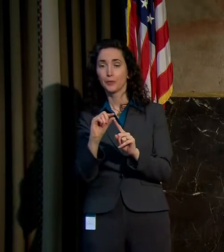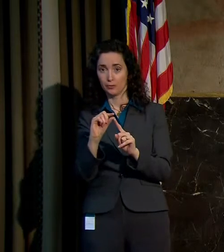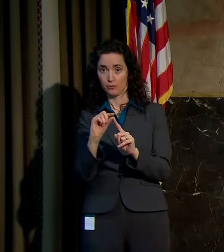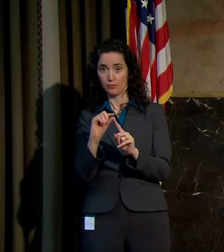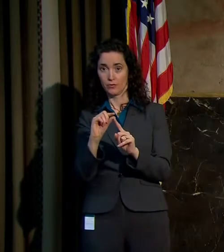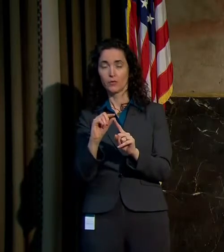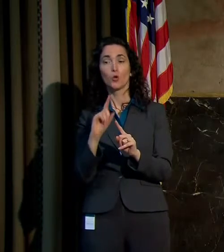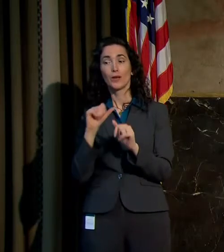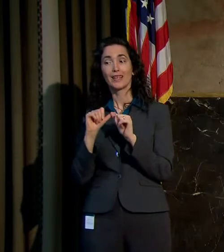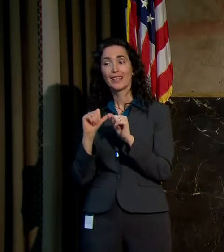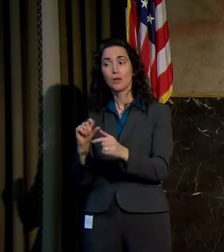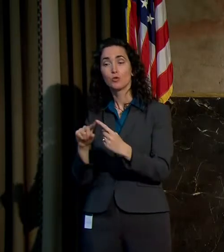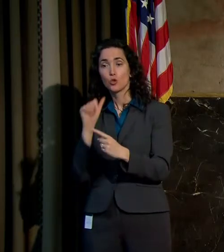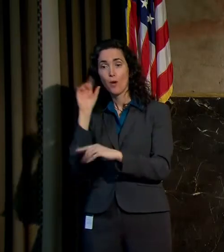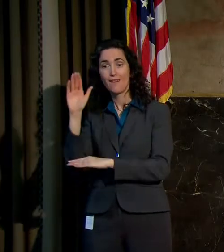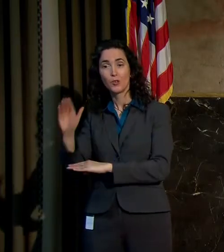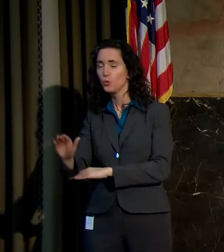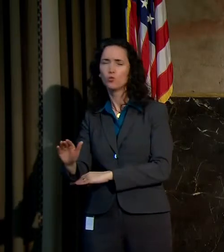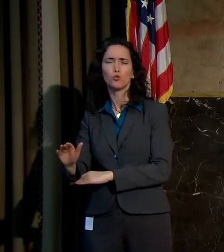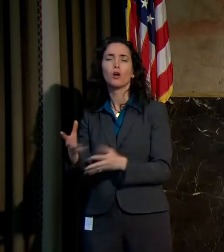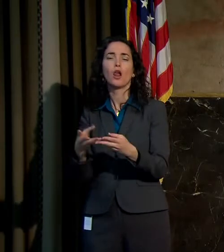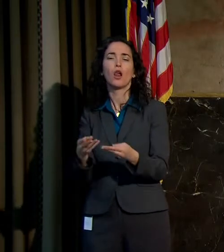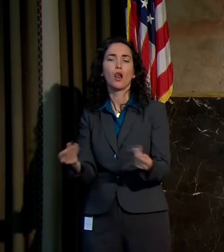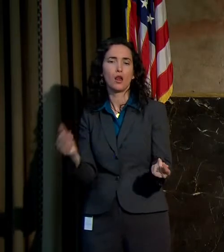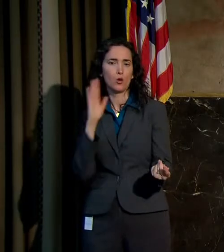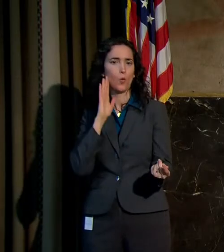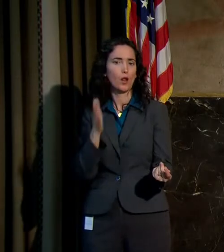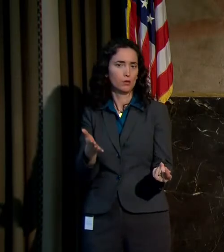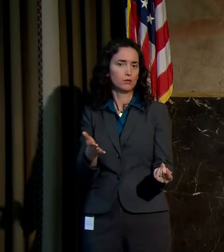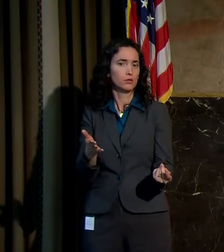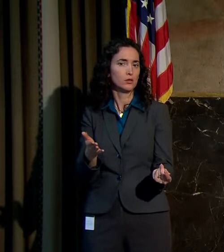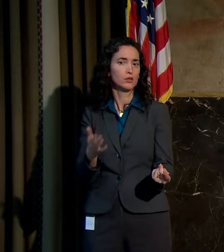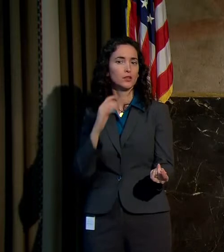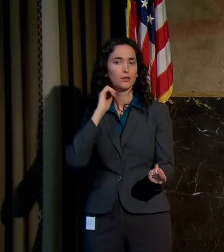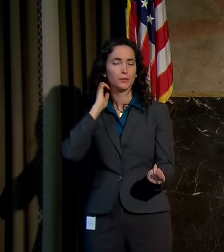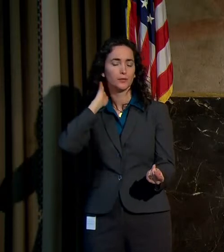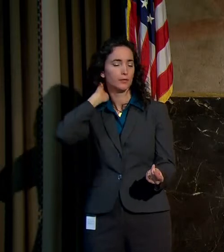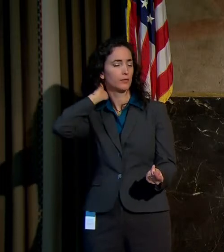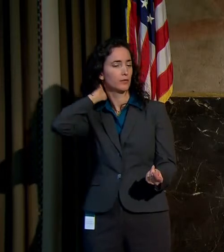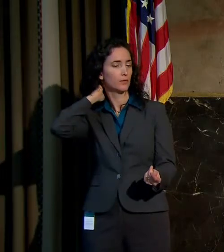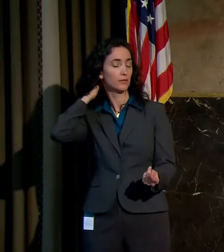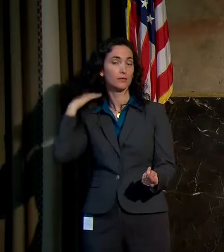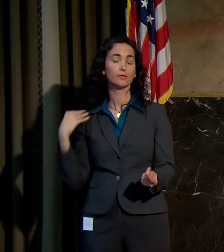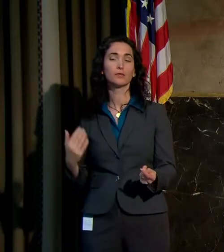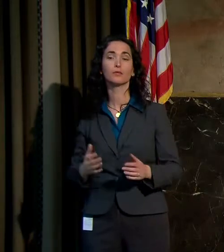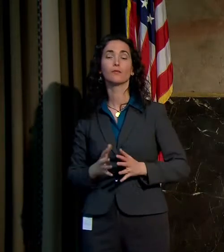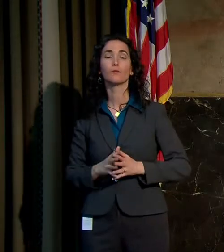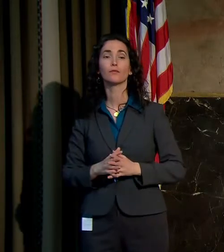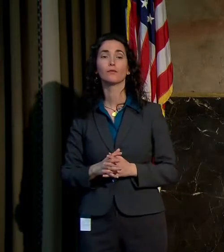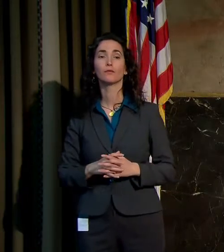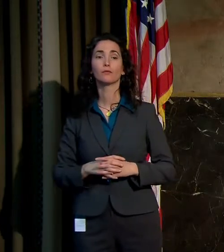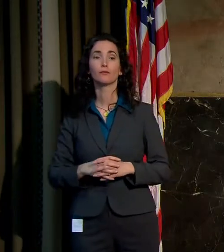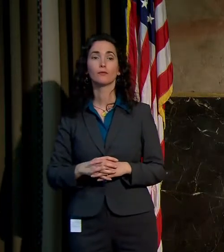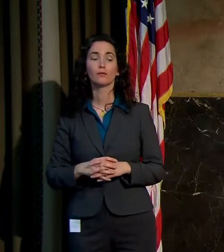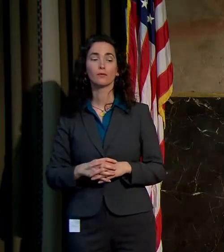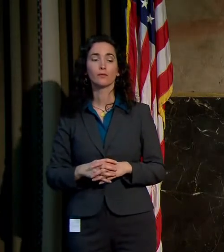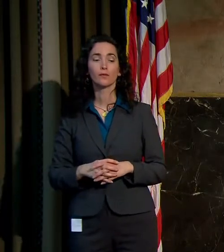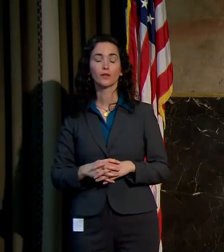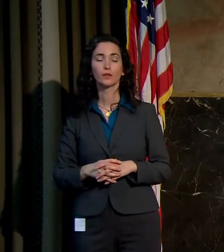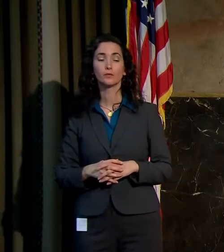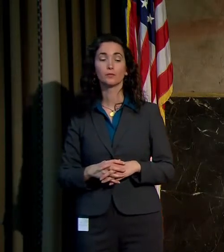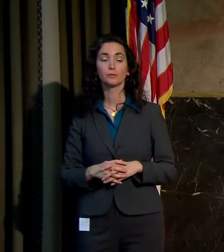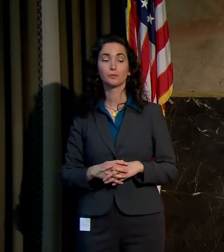anywhere. And so that's what we're looking at. The freezing temperatures obviously are